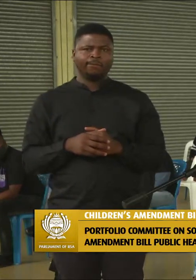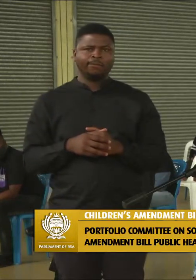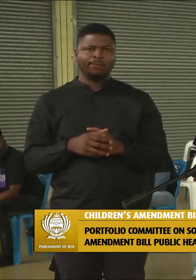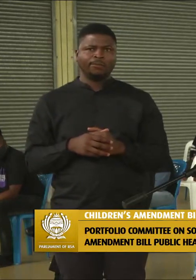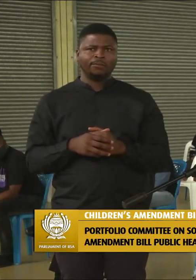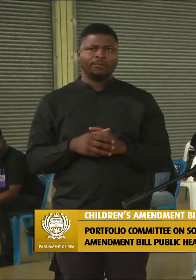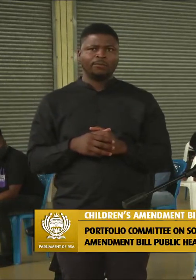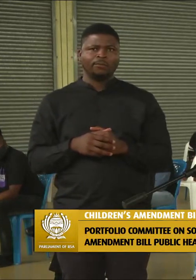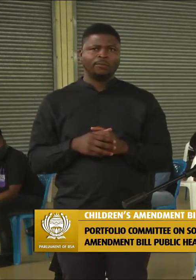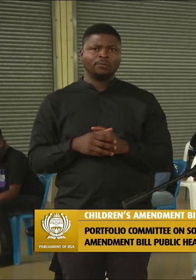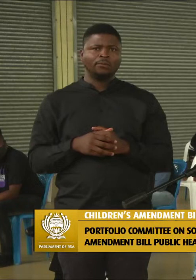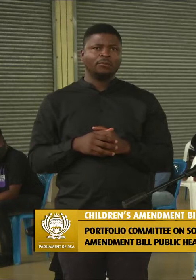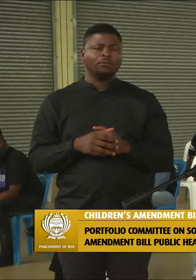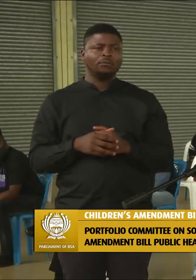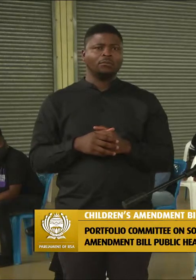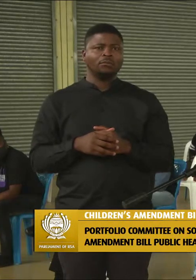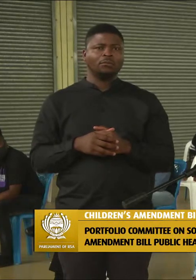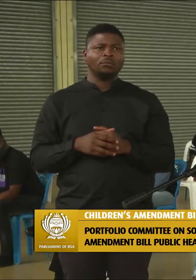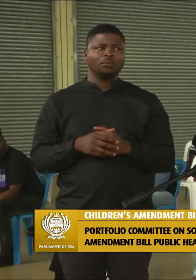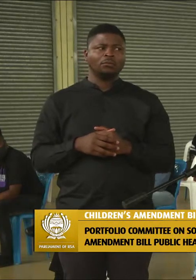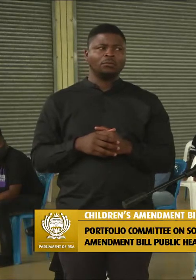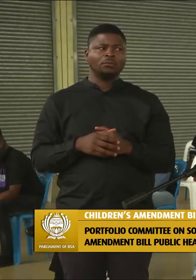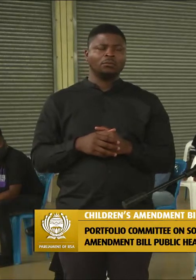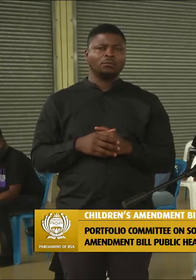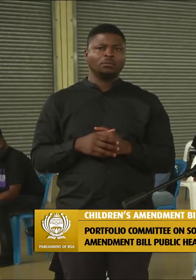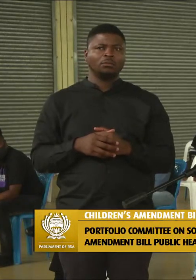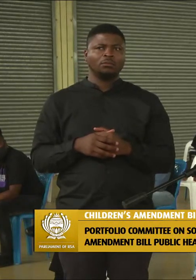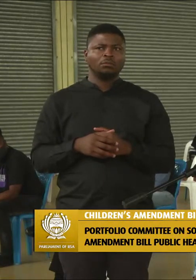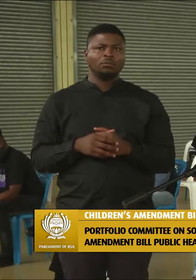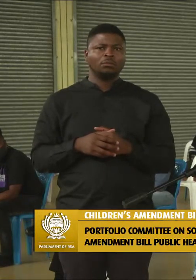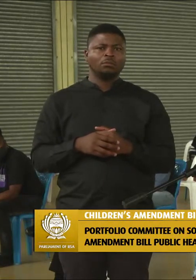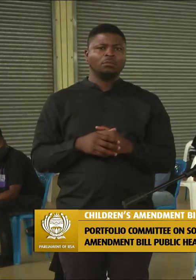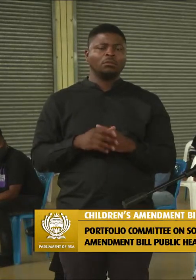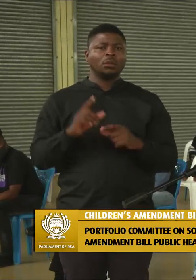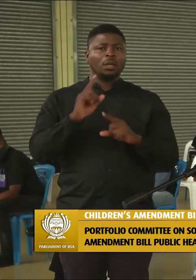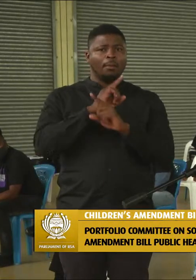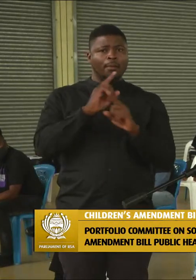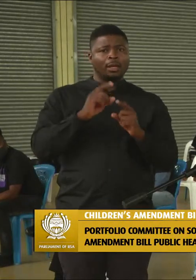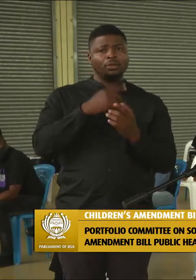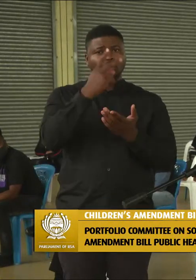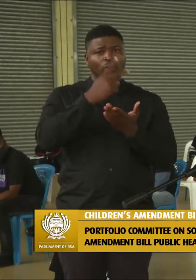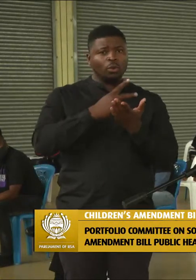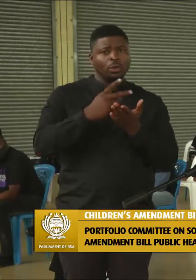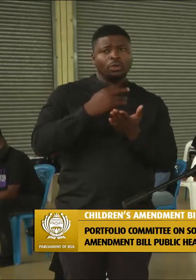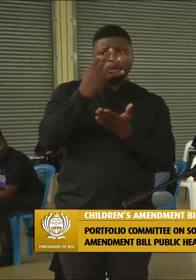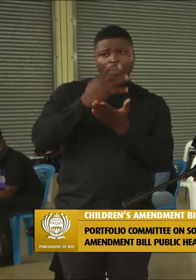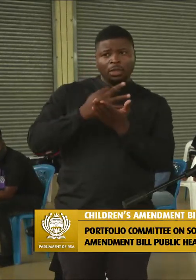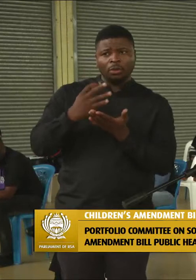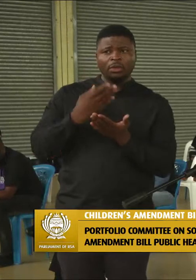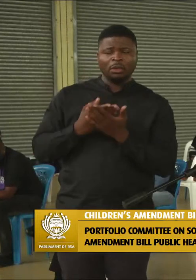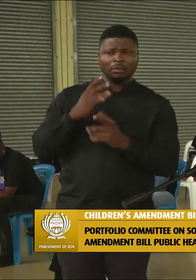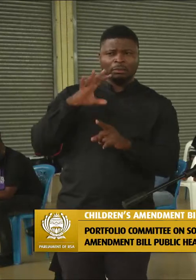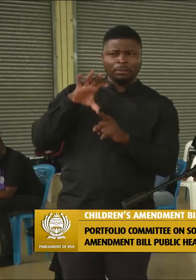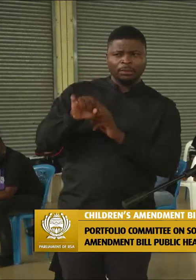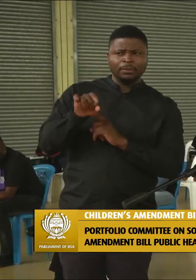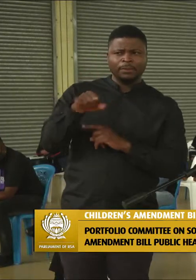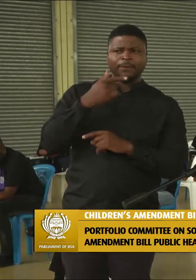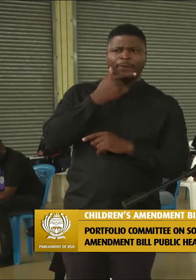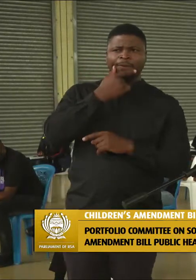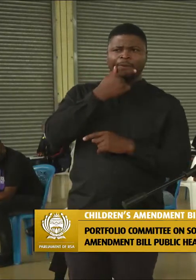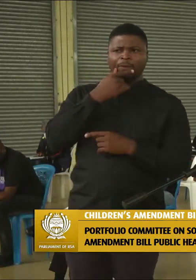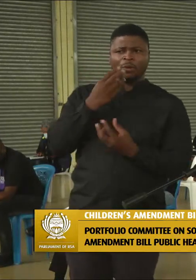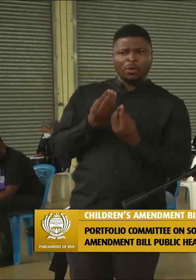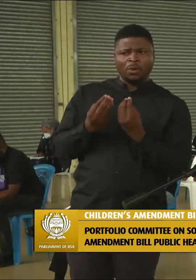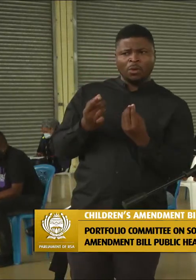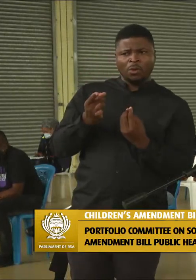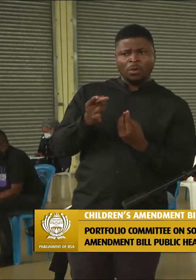after 2 or 3 weeks ukuthi hayi engathi akafani nabanye abantwana ibehavior yakhe. Sometimes you realize